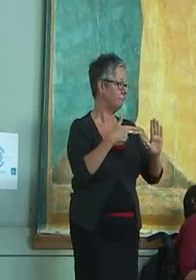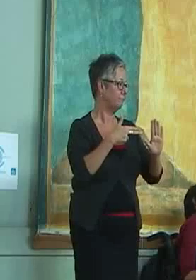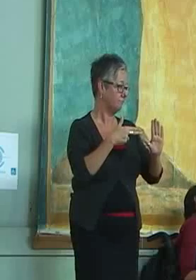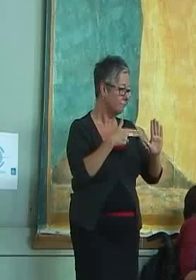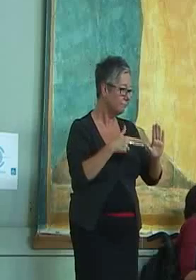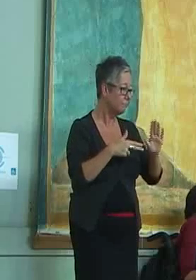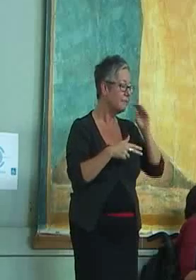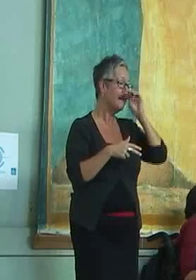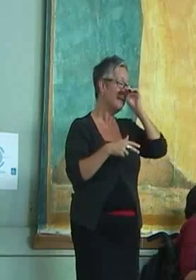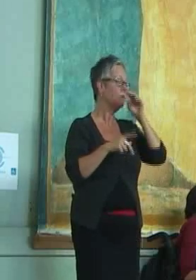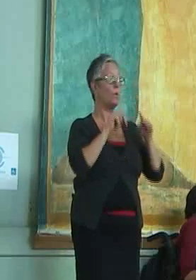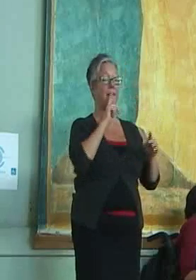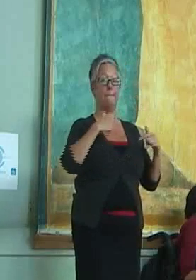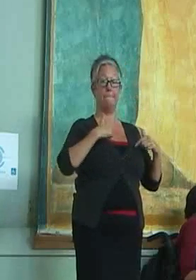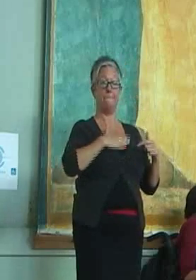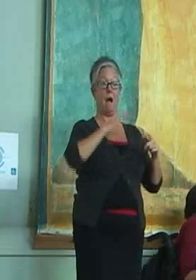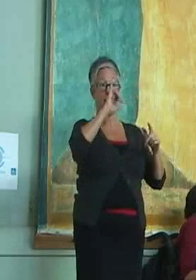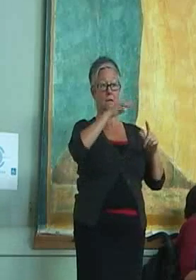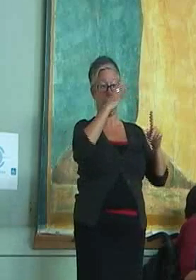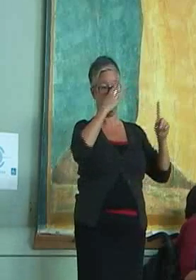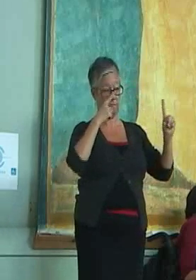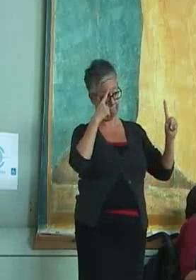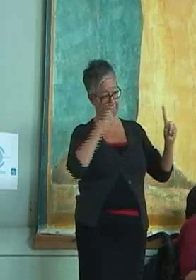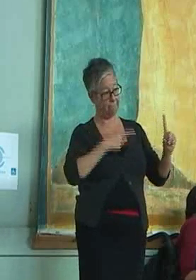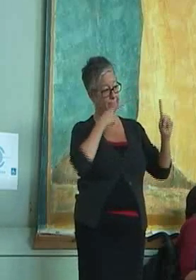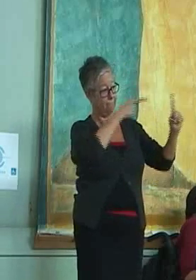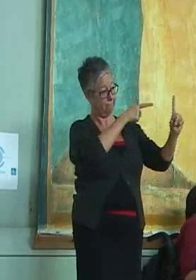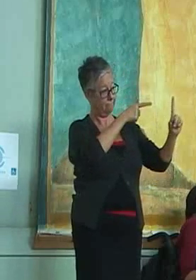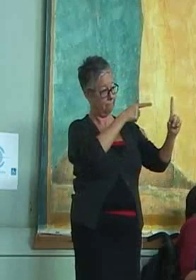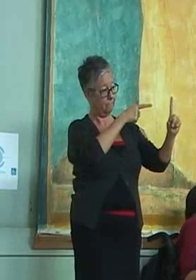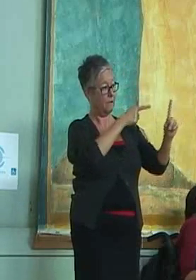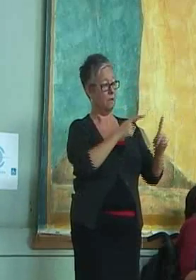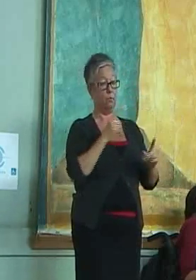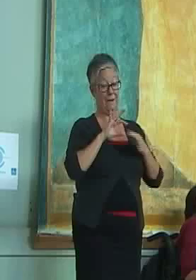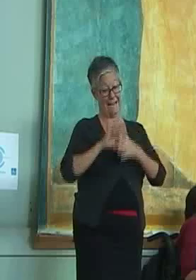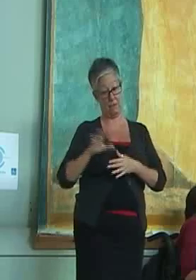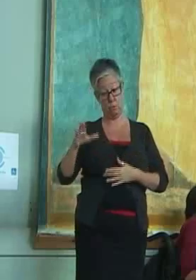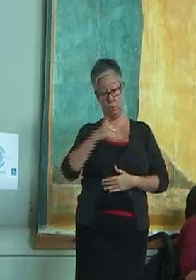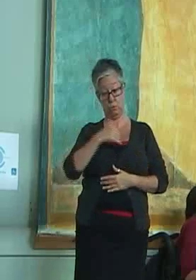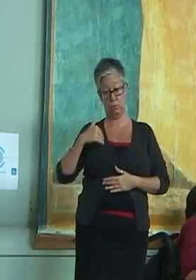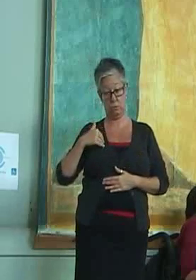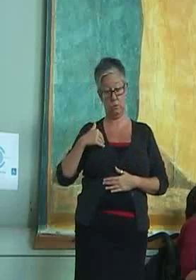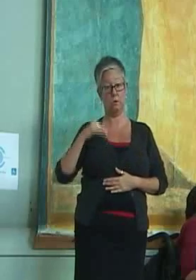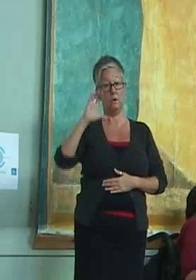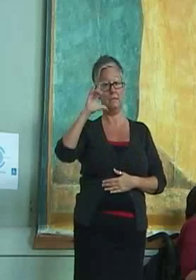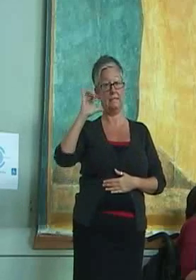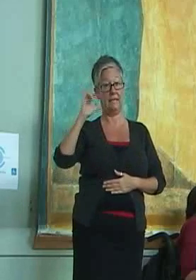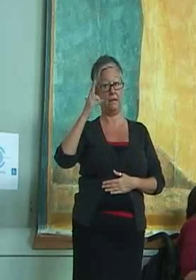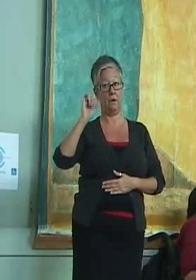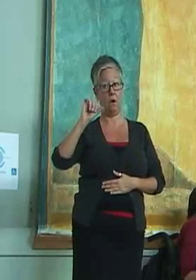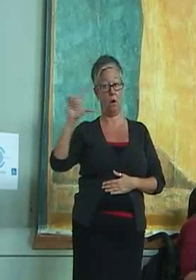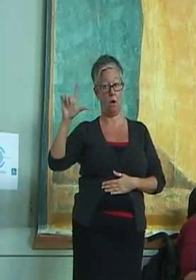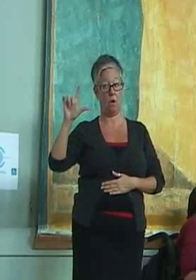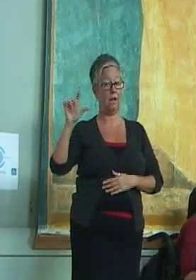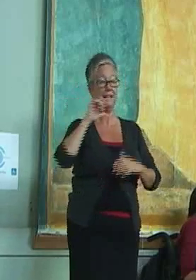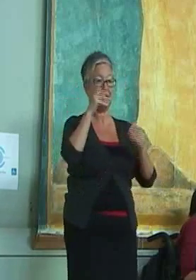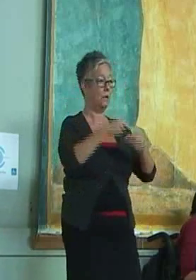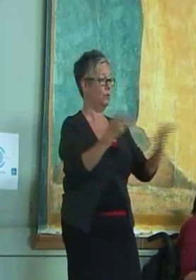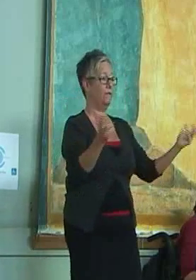ensure that society, as so far as City Hall, is not handicapping our